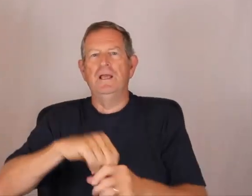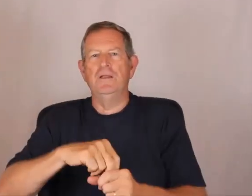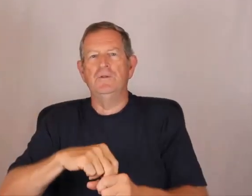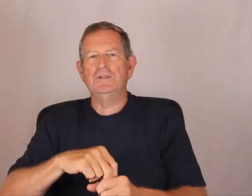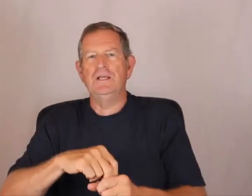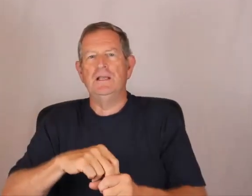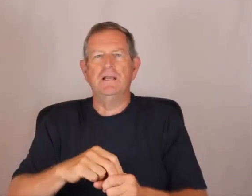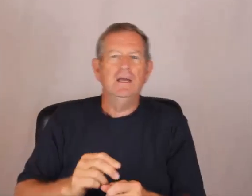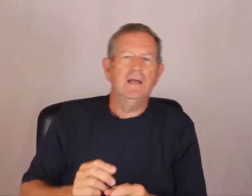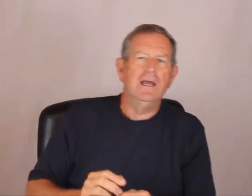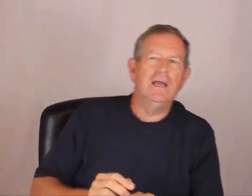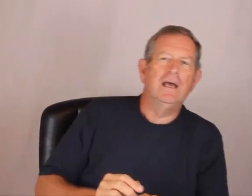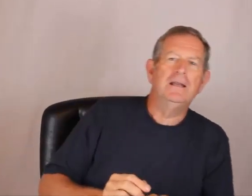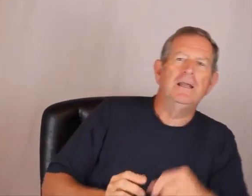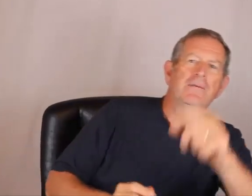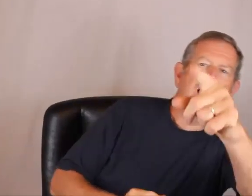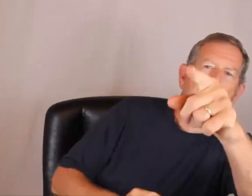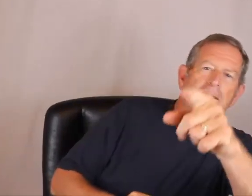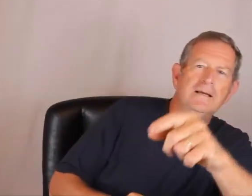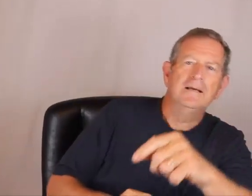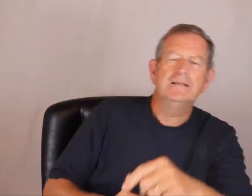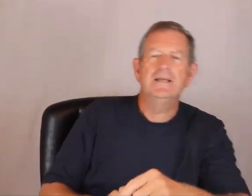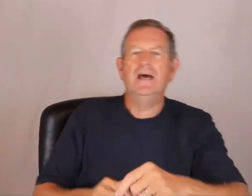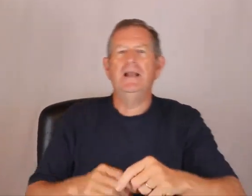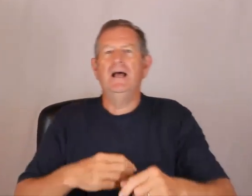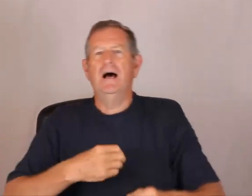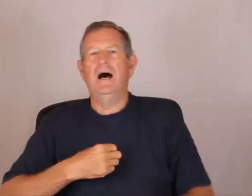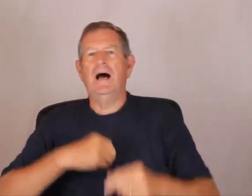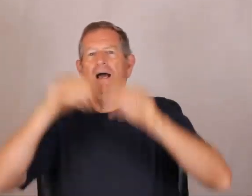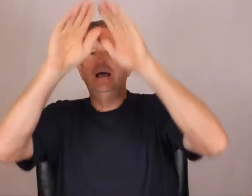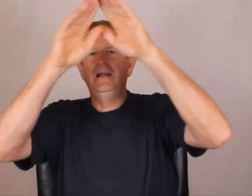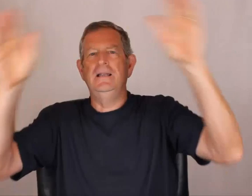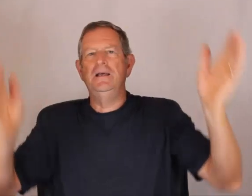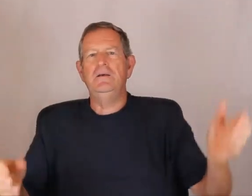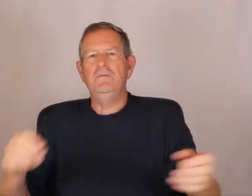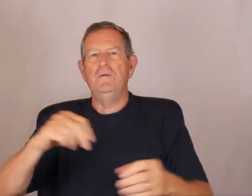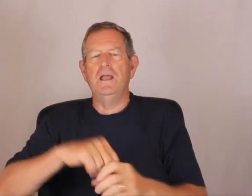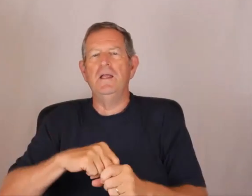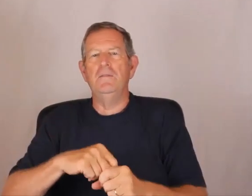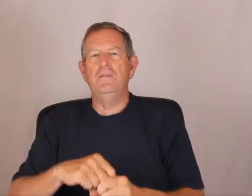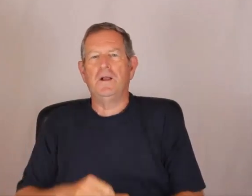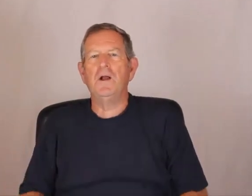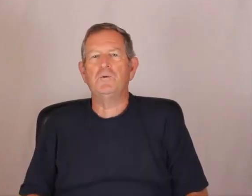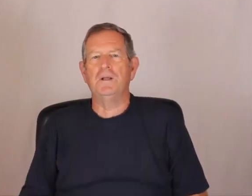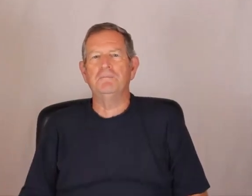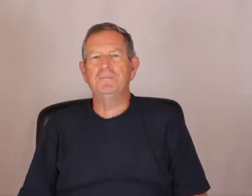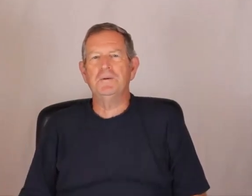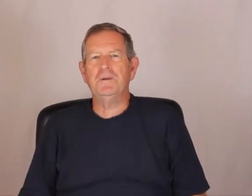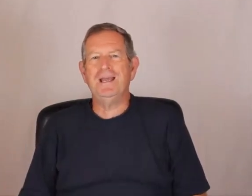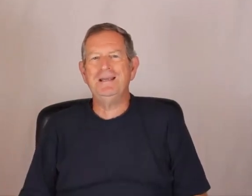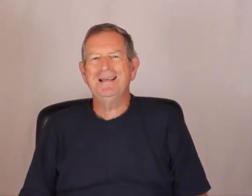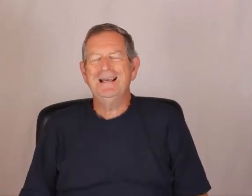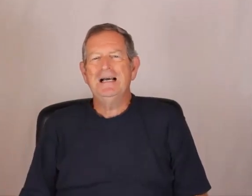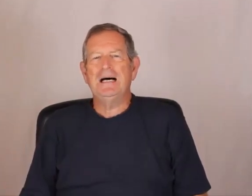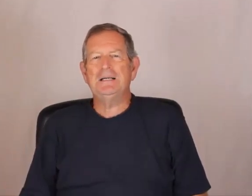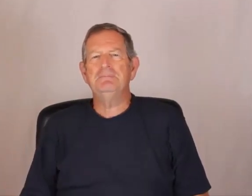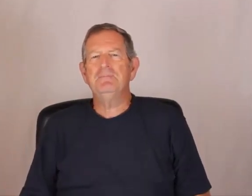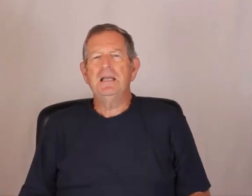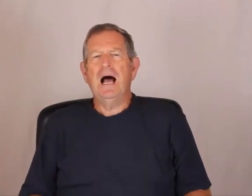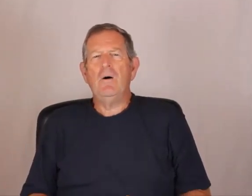in the city. And Ivan said, I live in the country. Okay? How